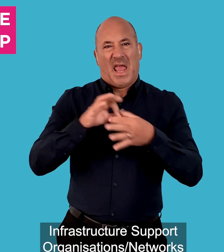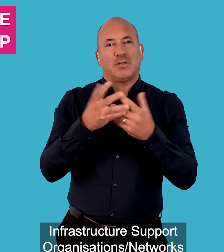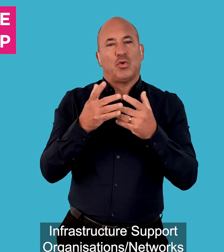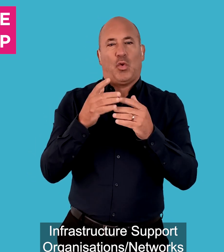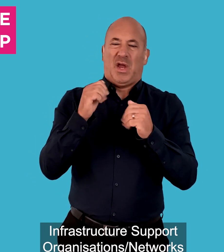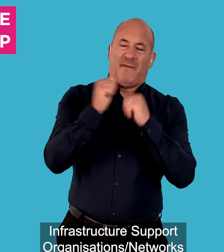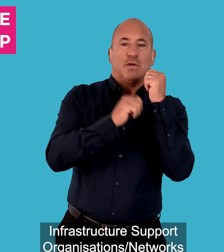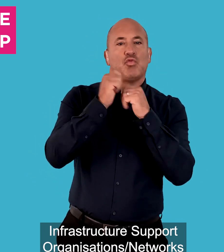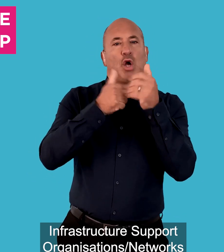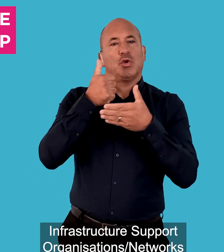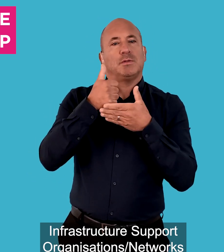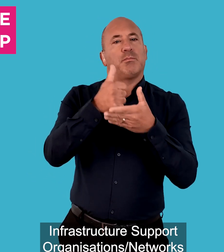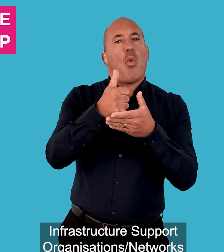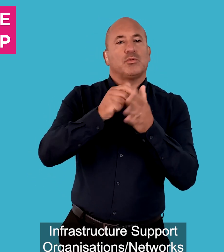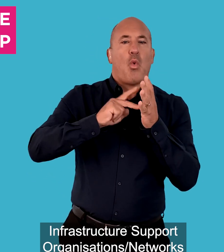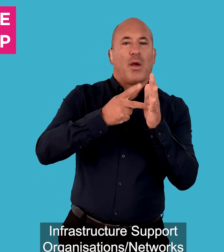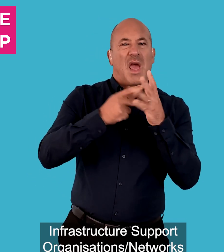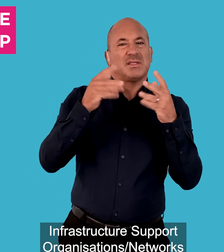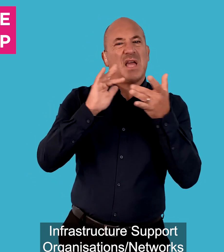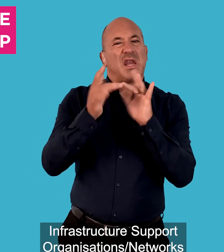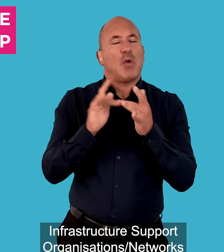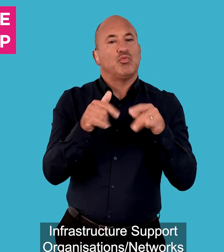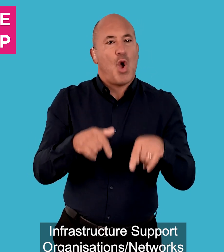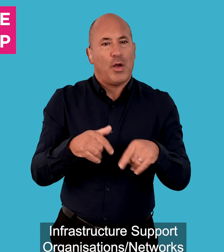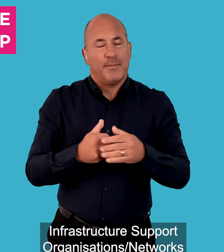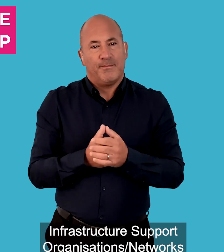Infrastructure support organisations / networks.